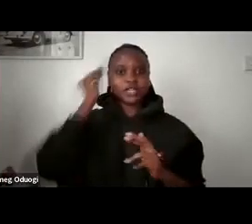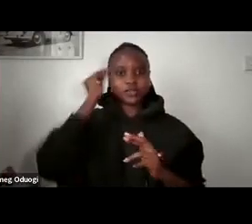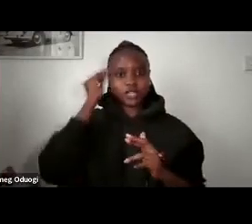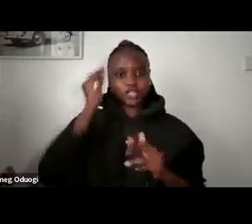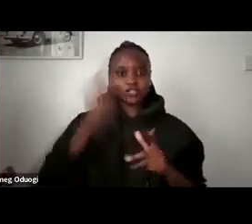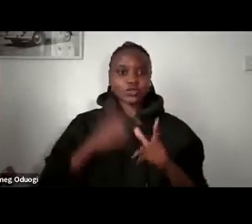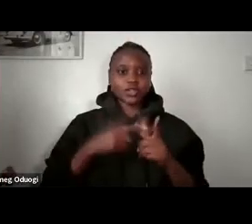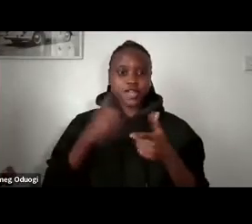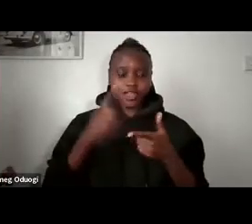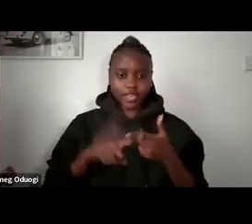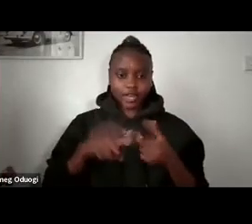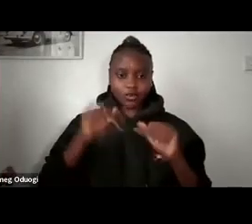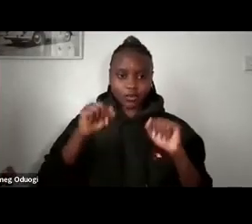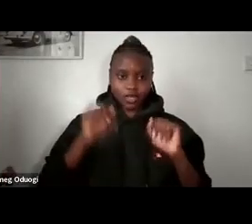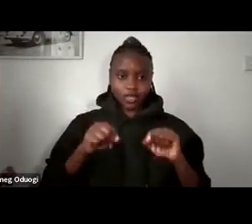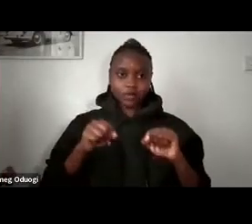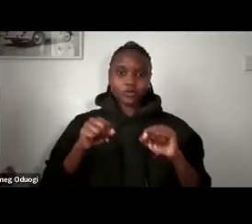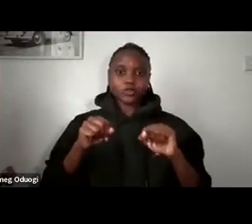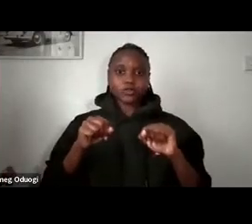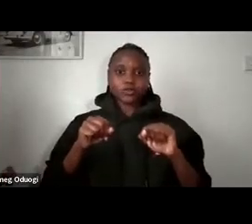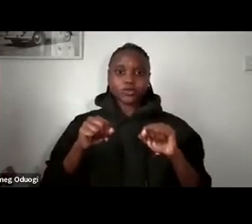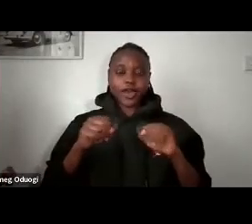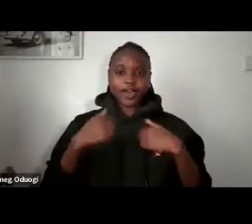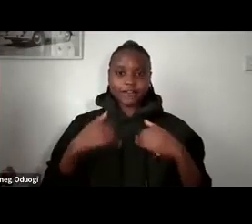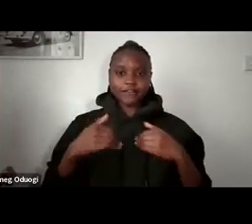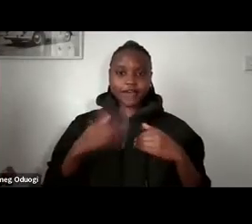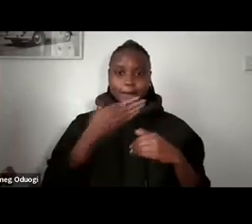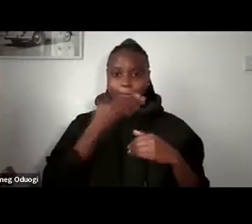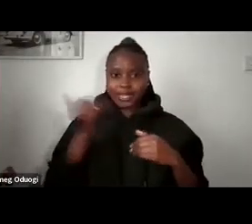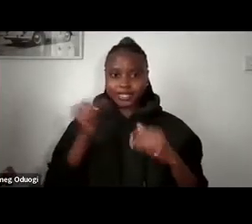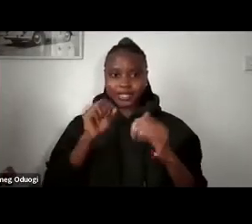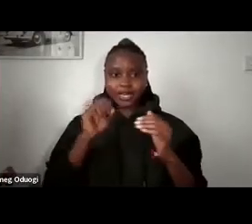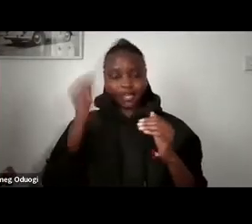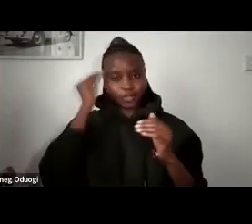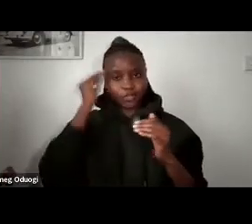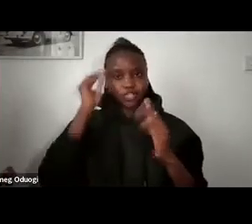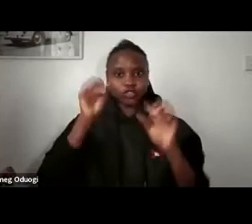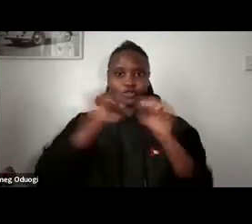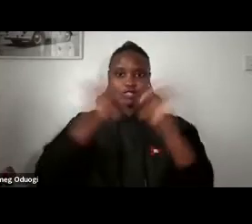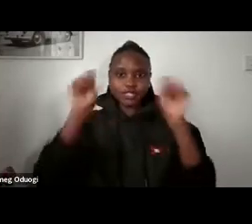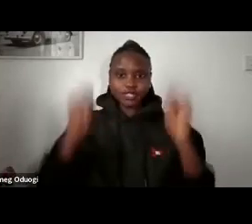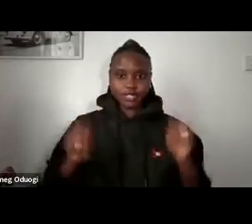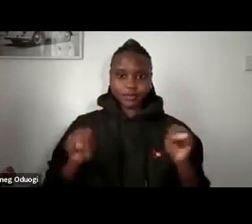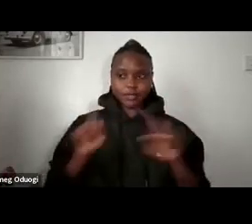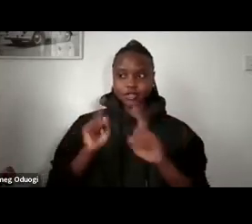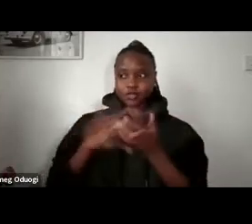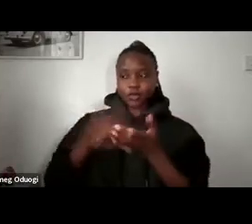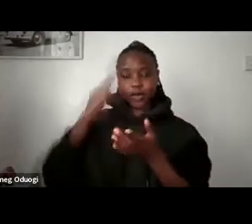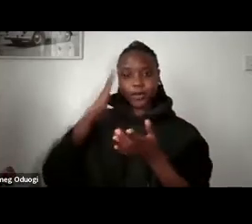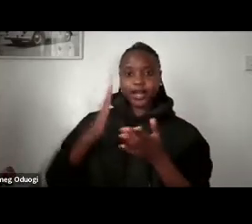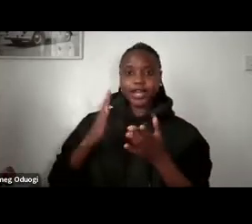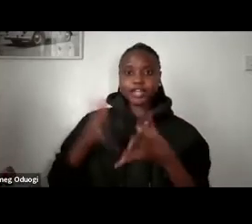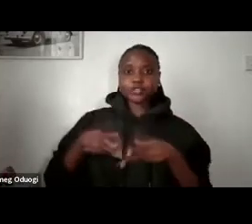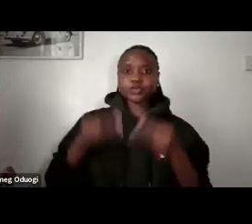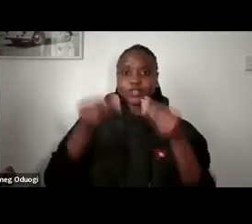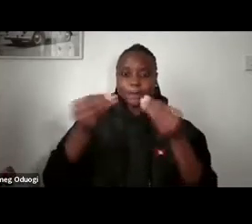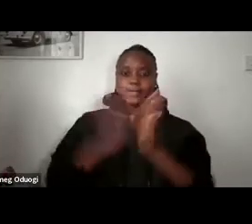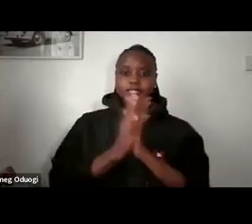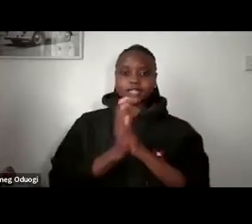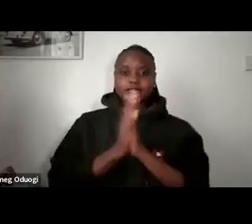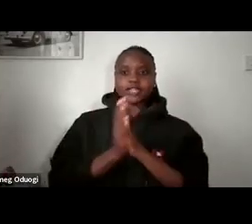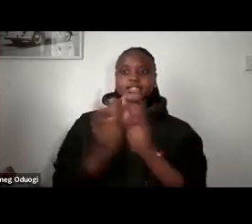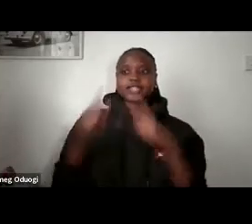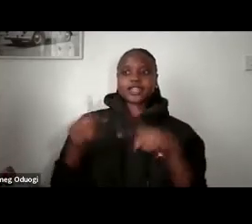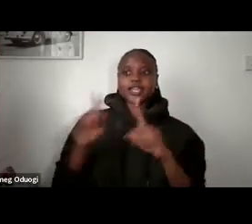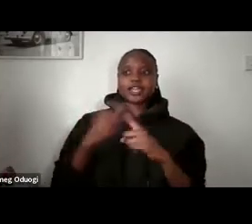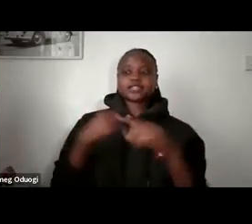build resilient education systems. To our learners who did submit their essays from primary and